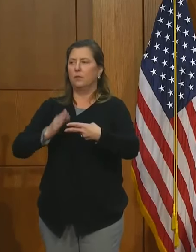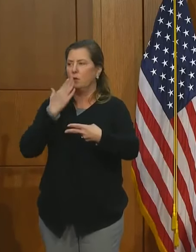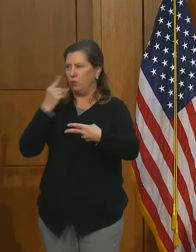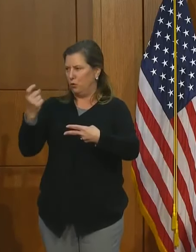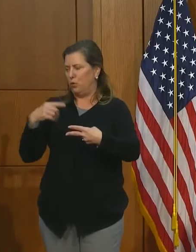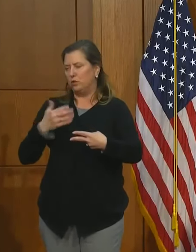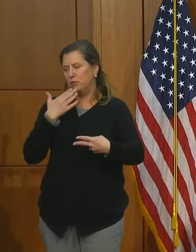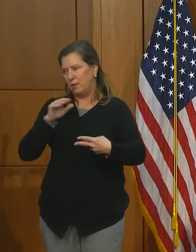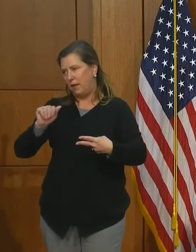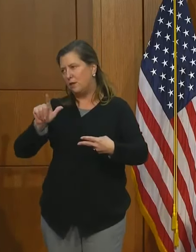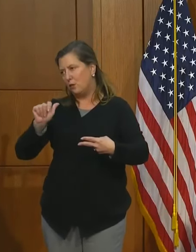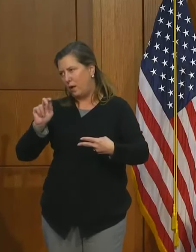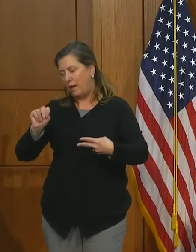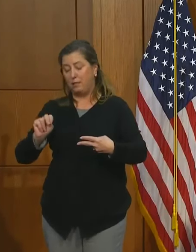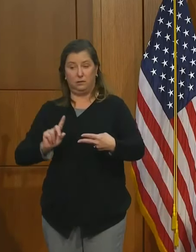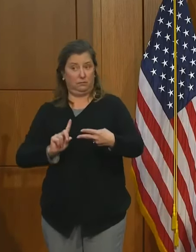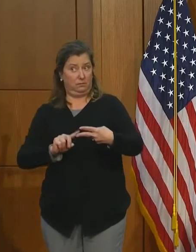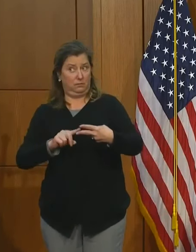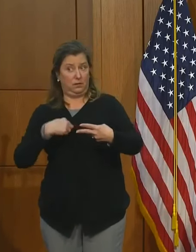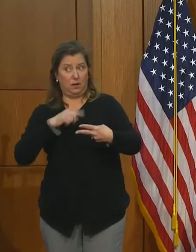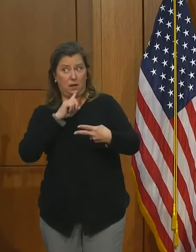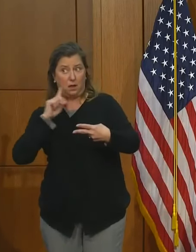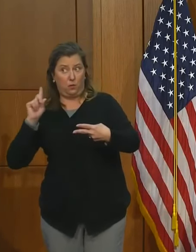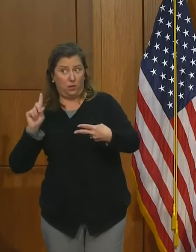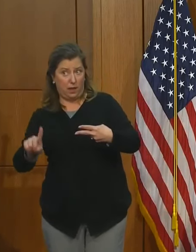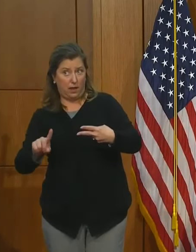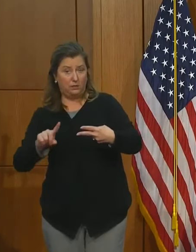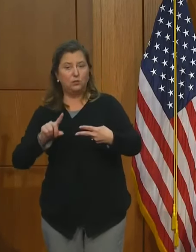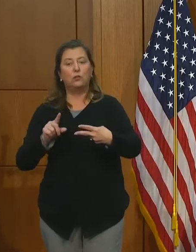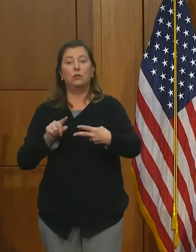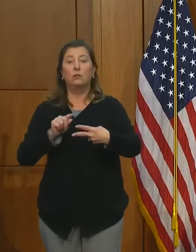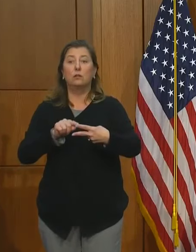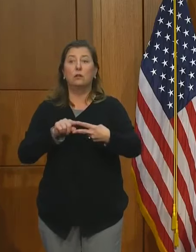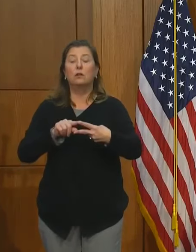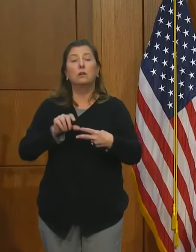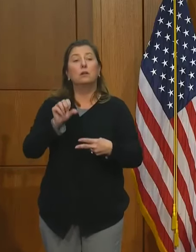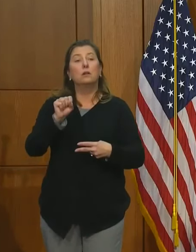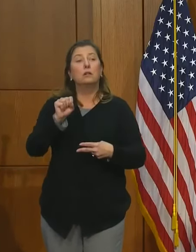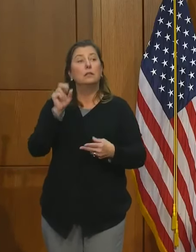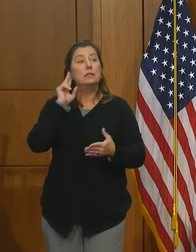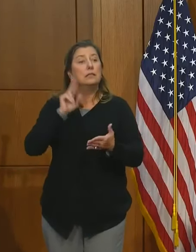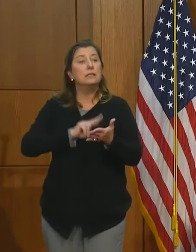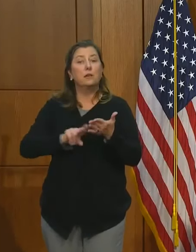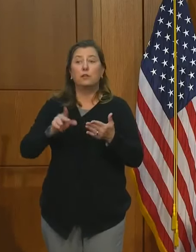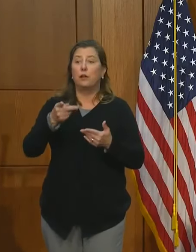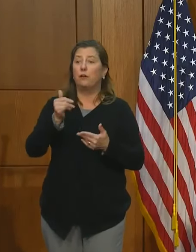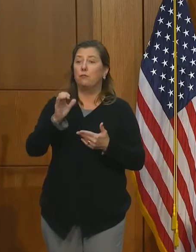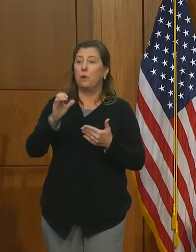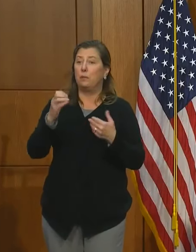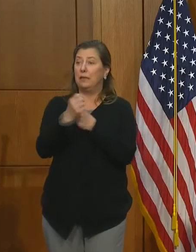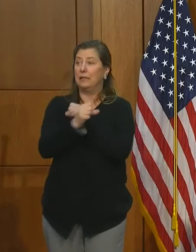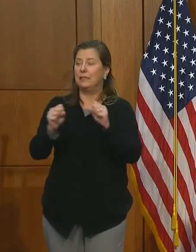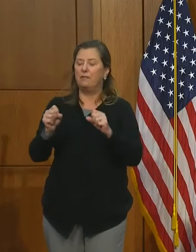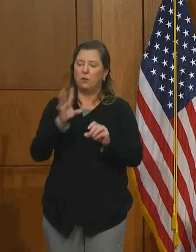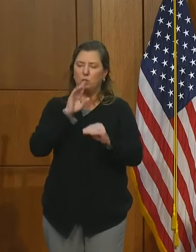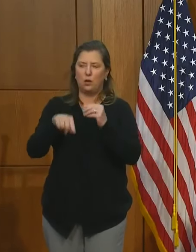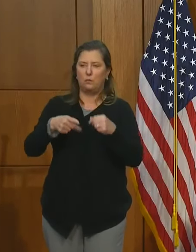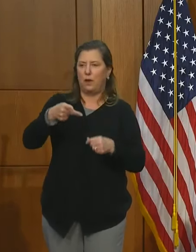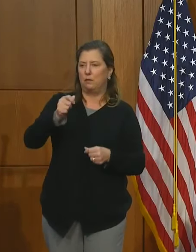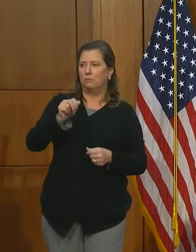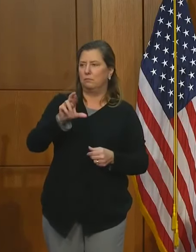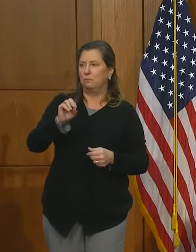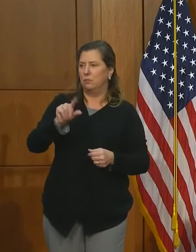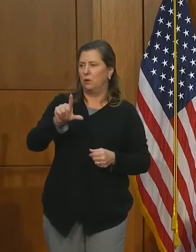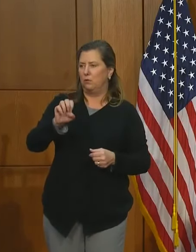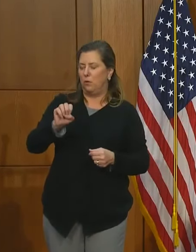them. The second one I'm going to answer, and then I'm going to allow our Secretary of Public Safety to address the parole issue.